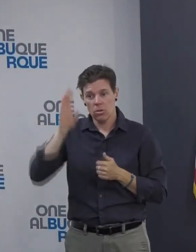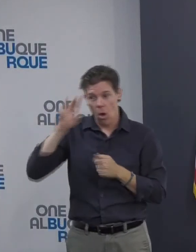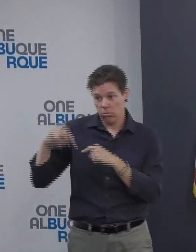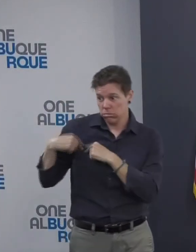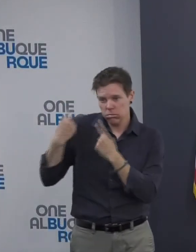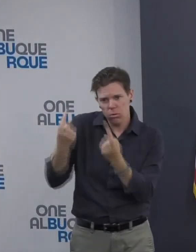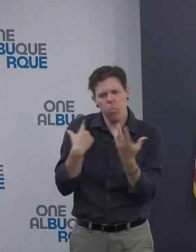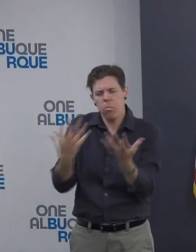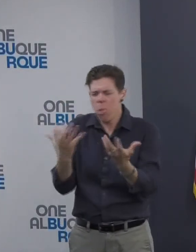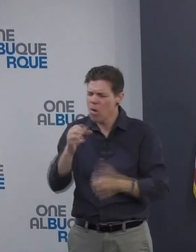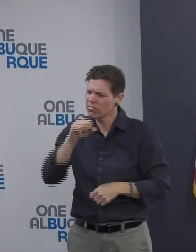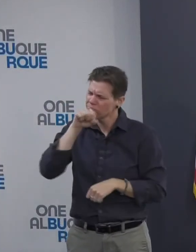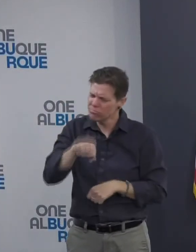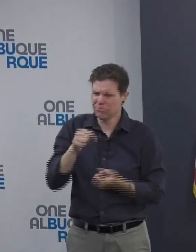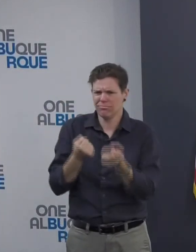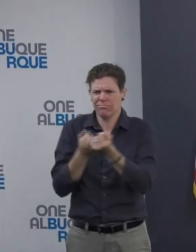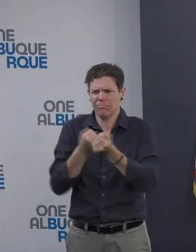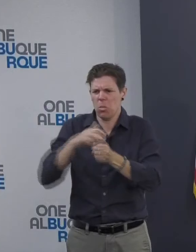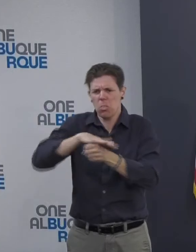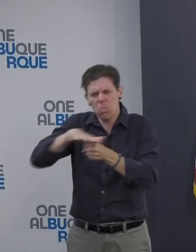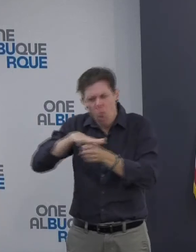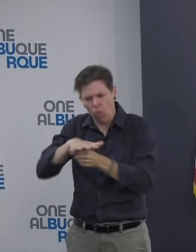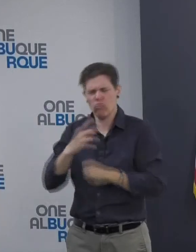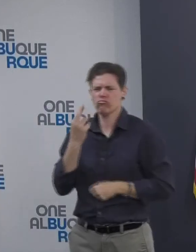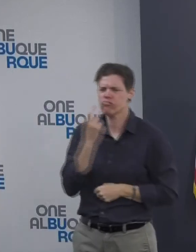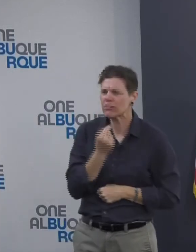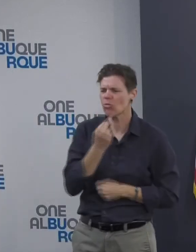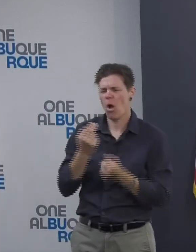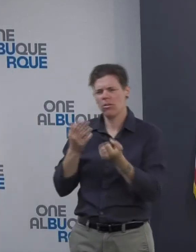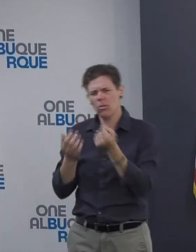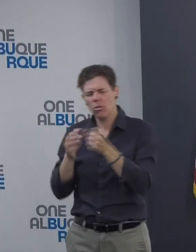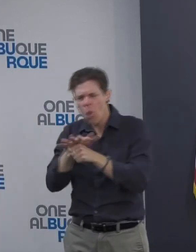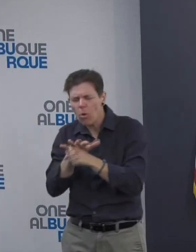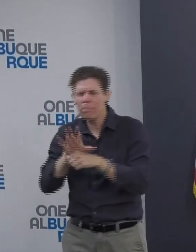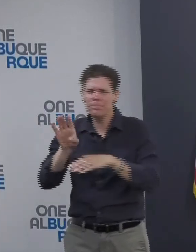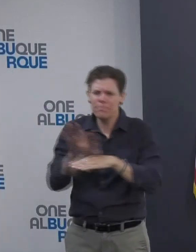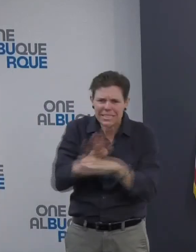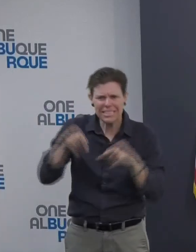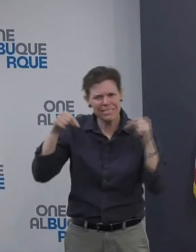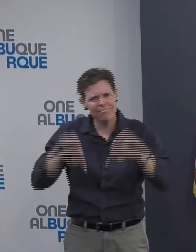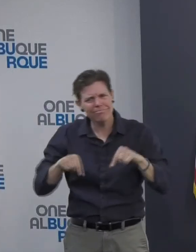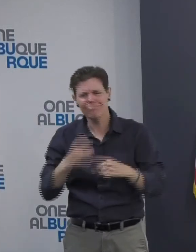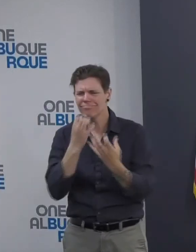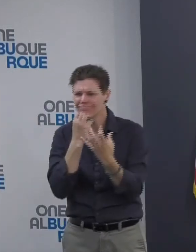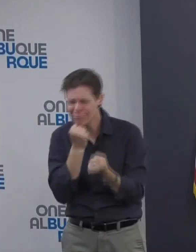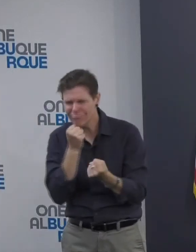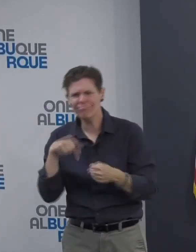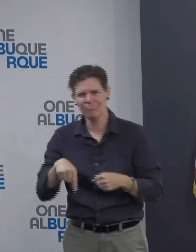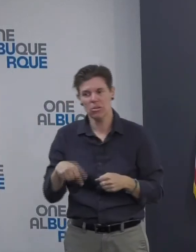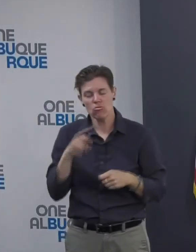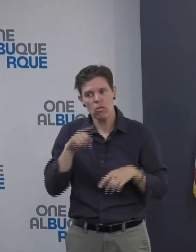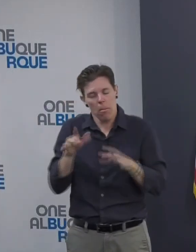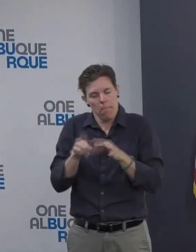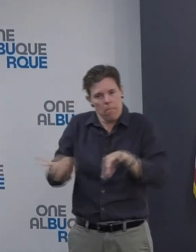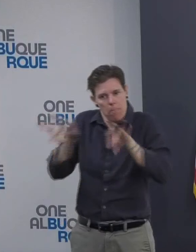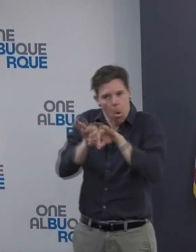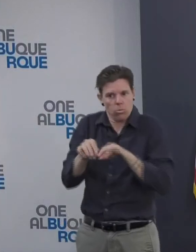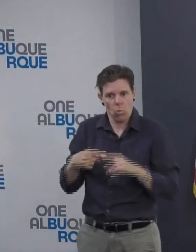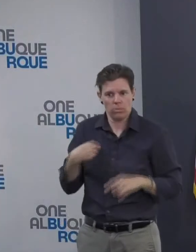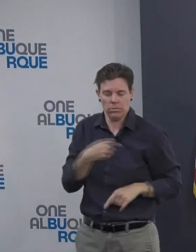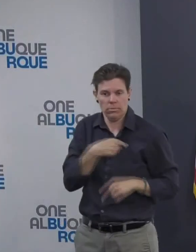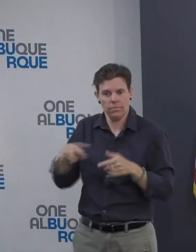Corona. And this is, obviously important for a number of reasons, especially employment. And for